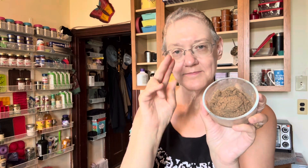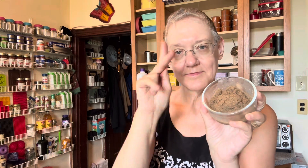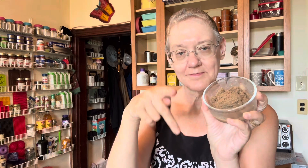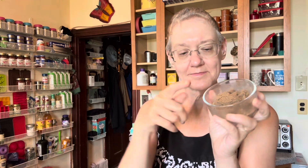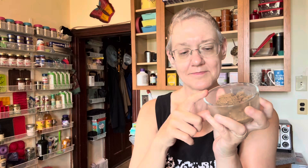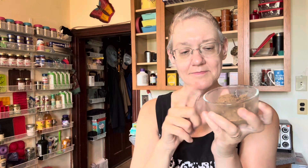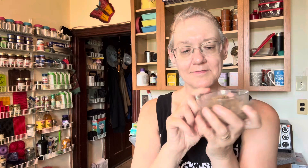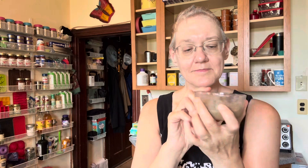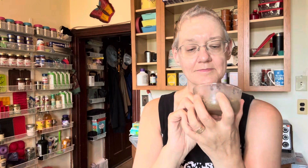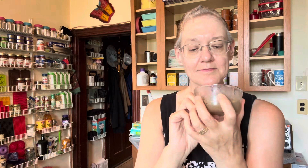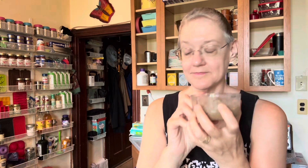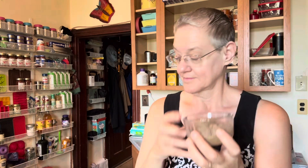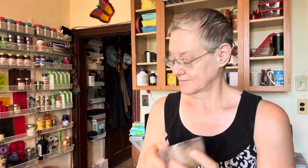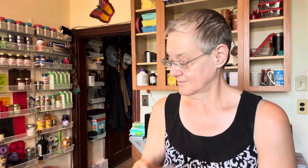net carbs.